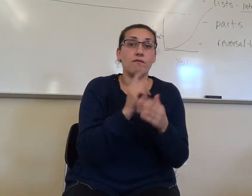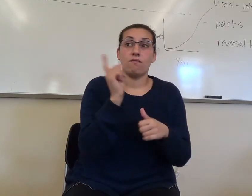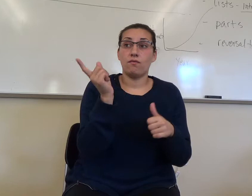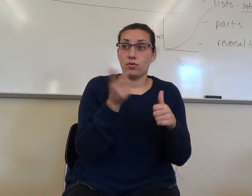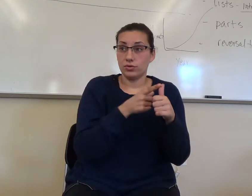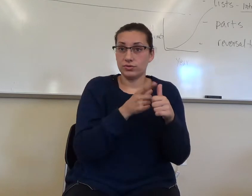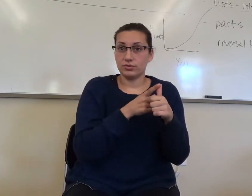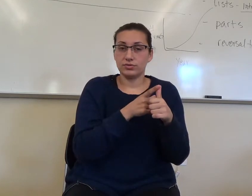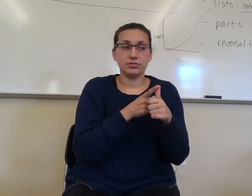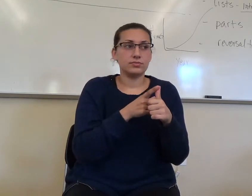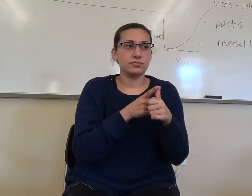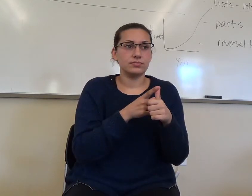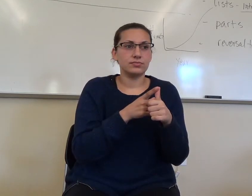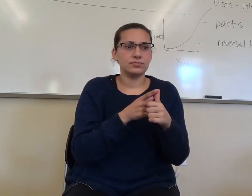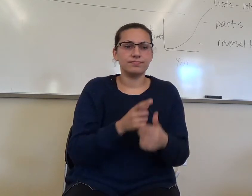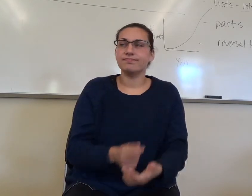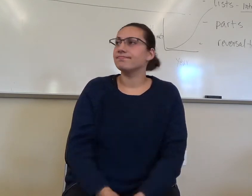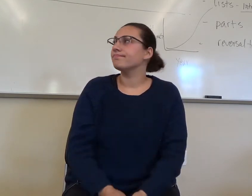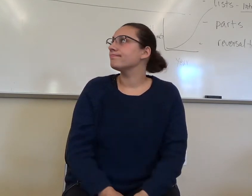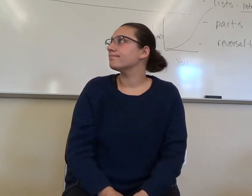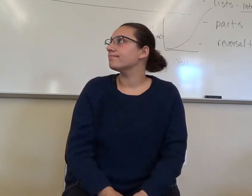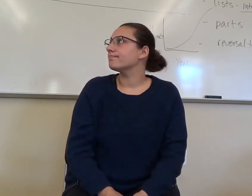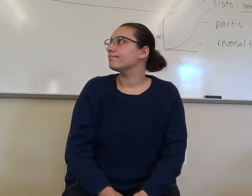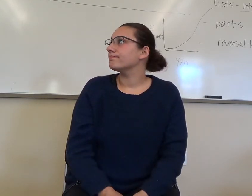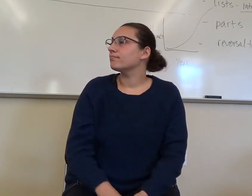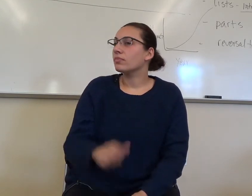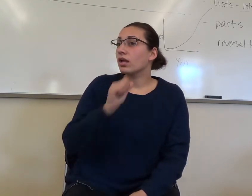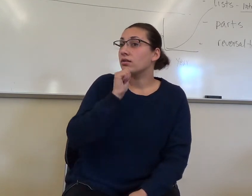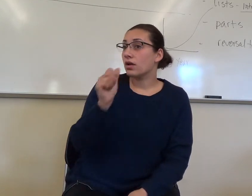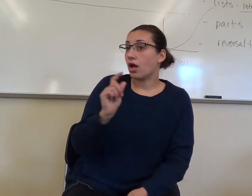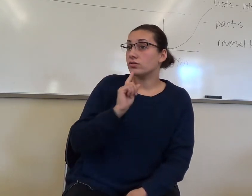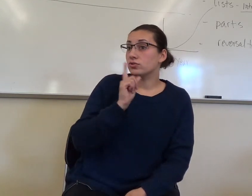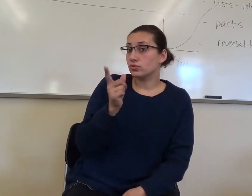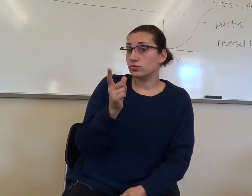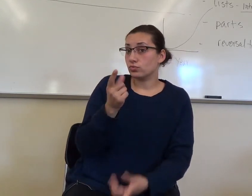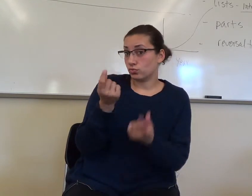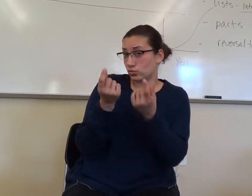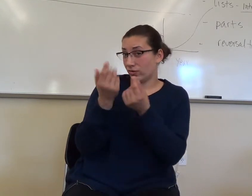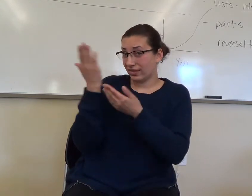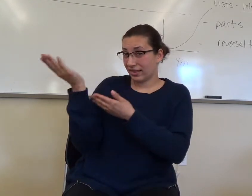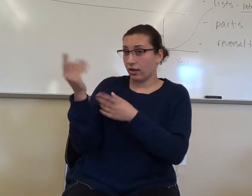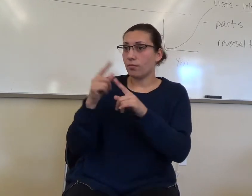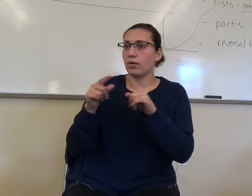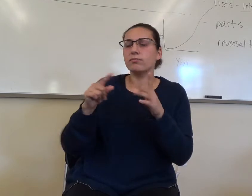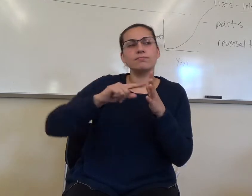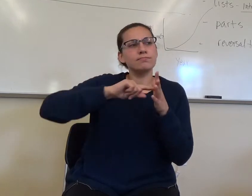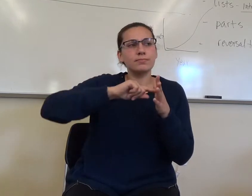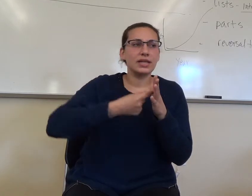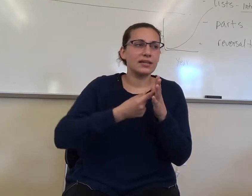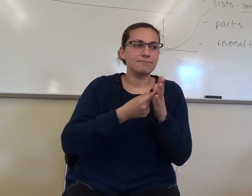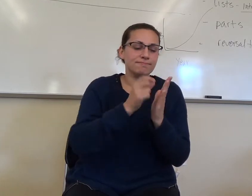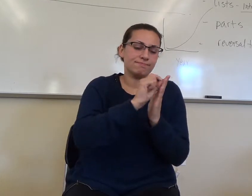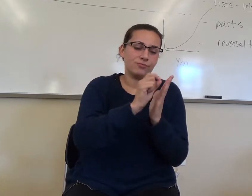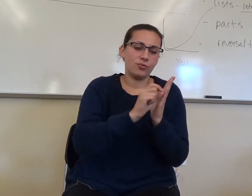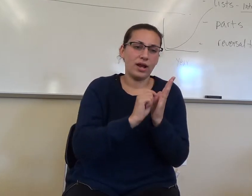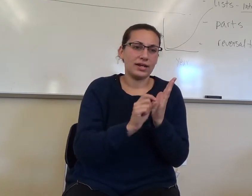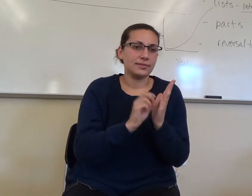we're not sure what we're doing here, but we're gonna try to start, we just gotta start doing this.